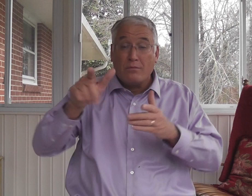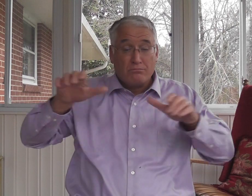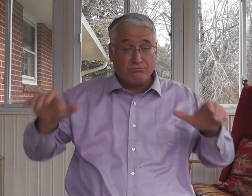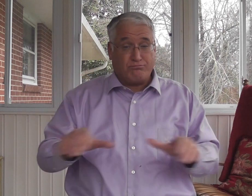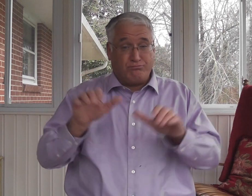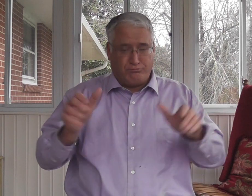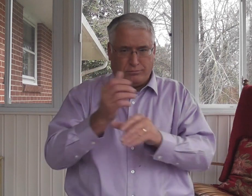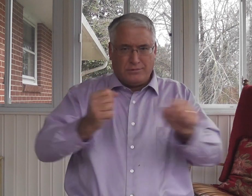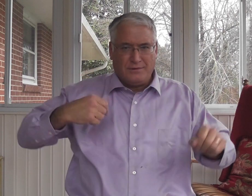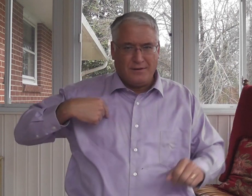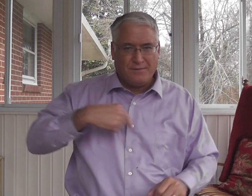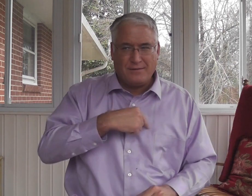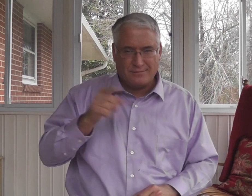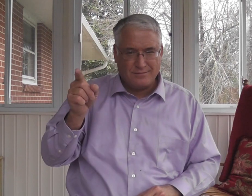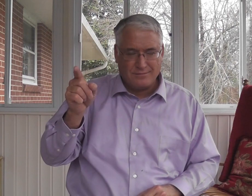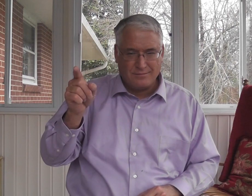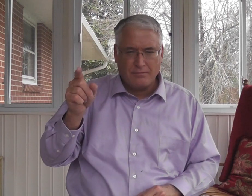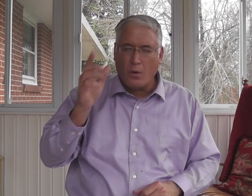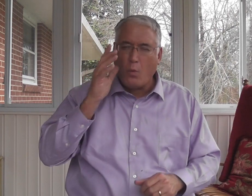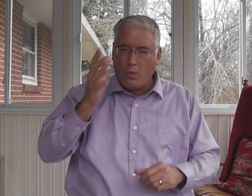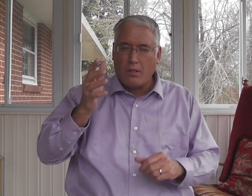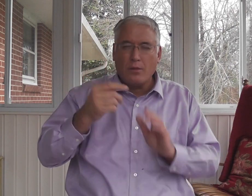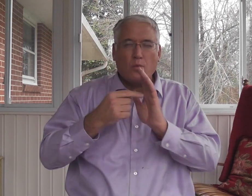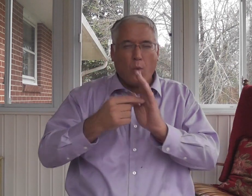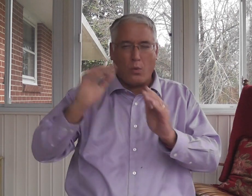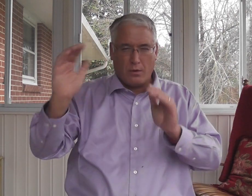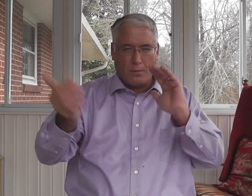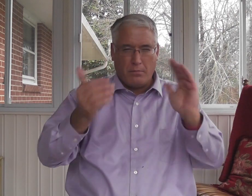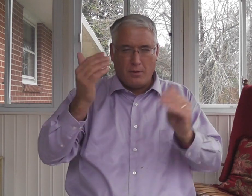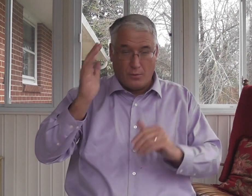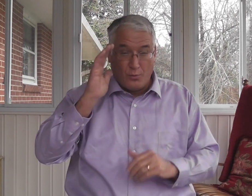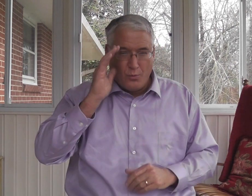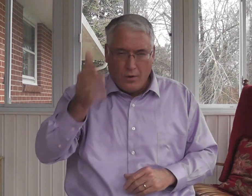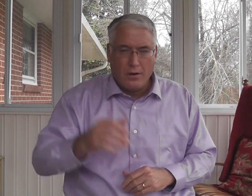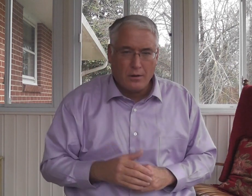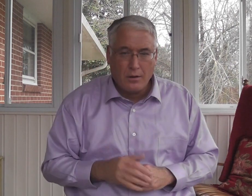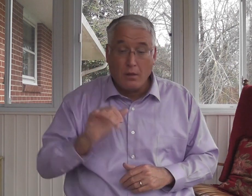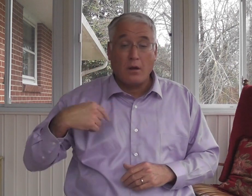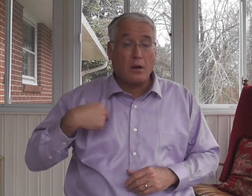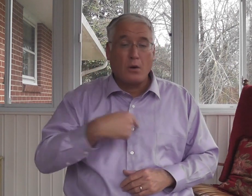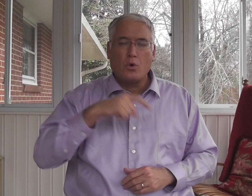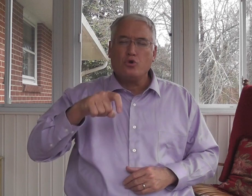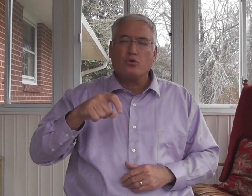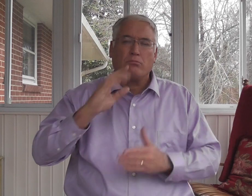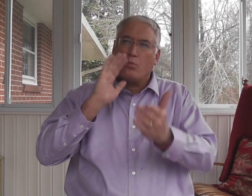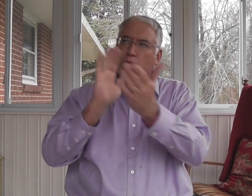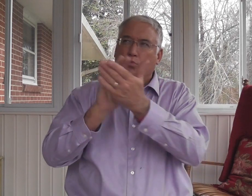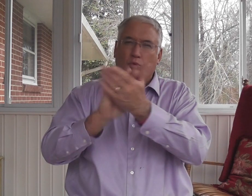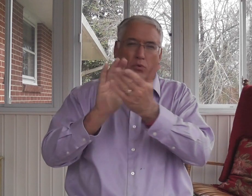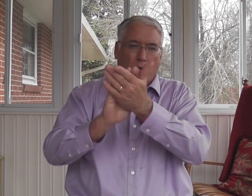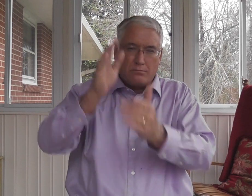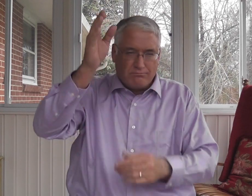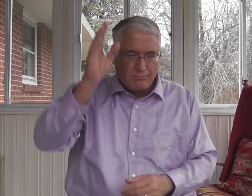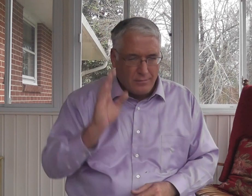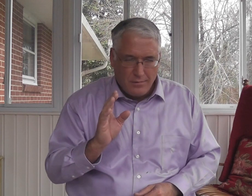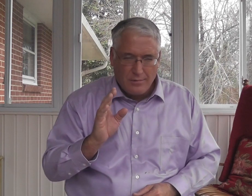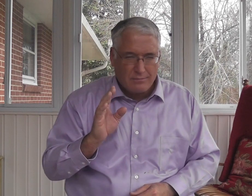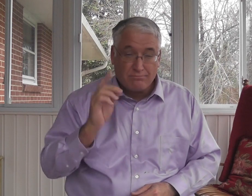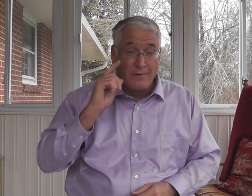positive. He did all he could to save us. Later we will show the comparison. We should